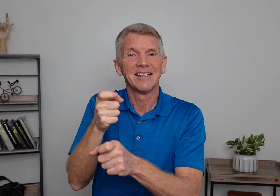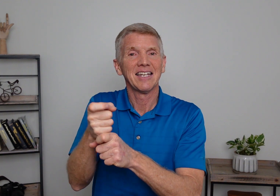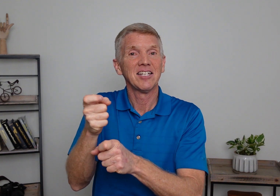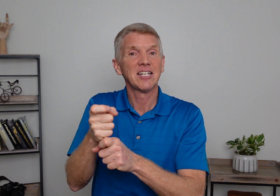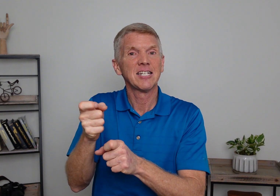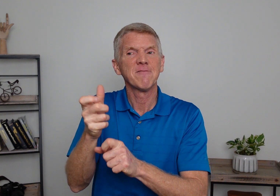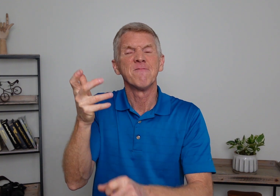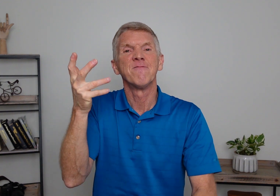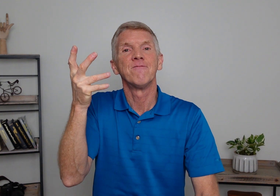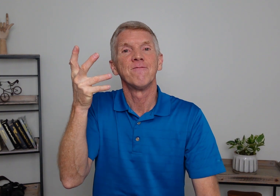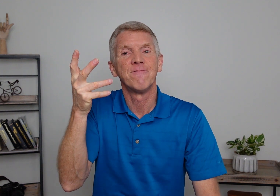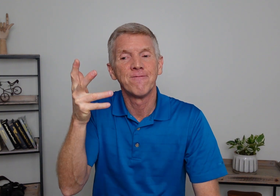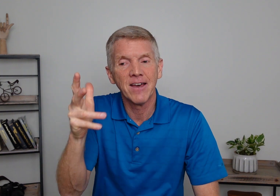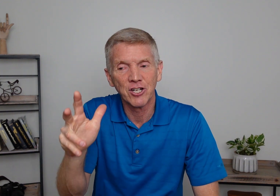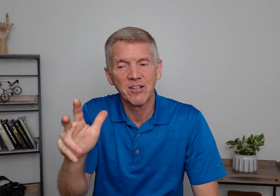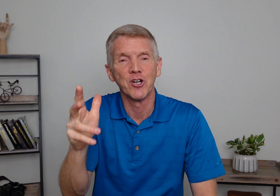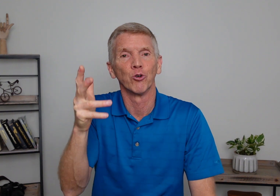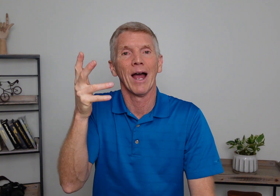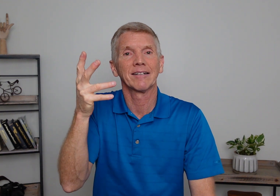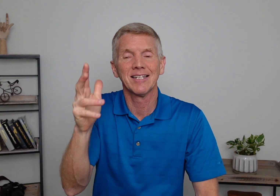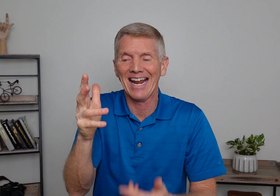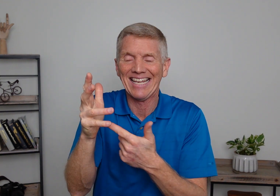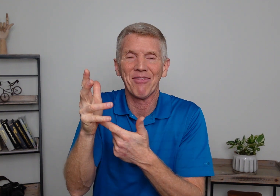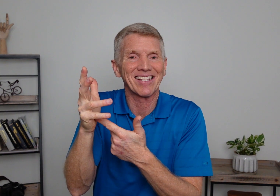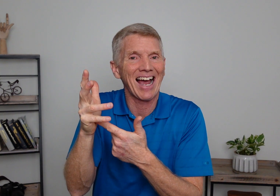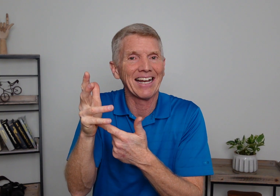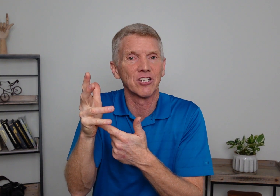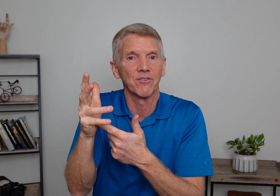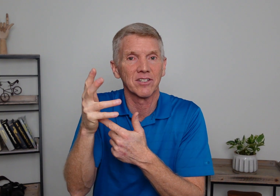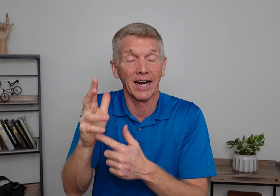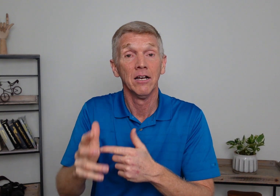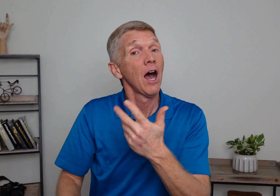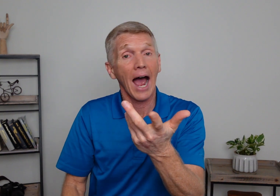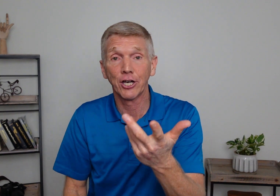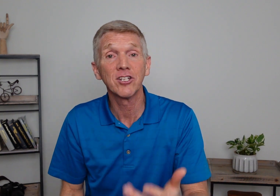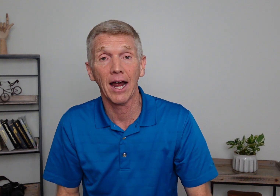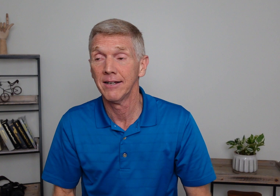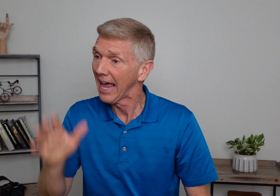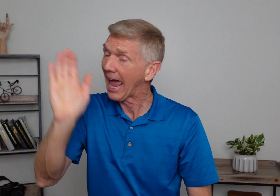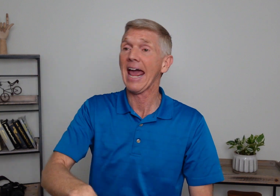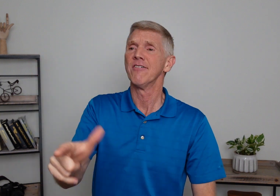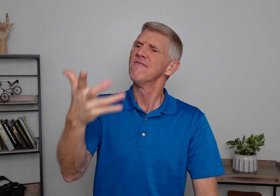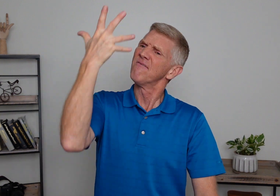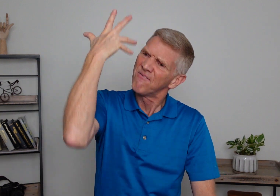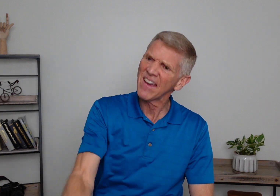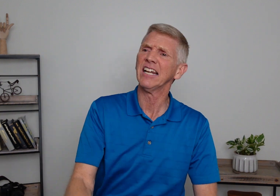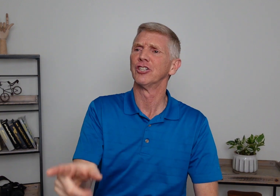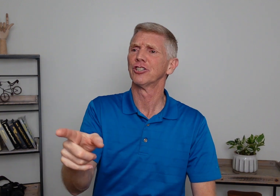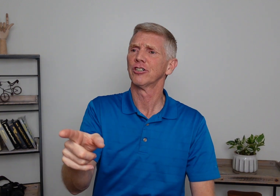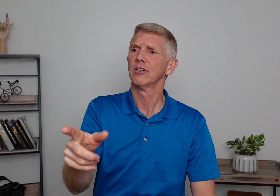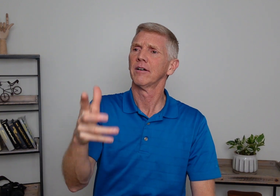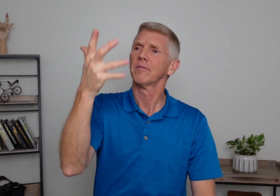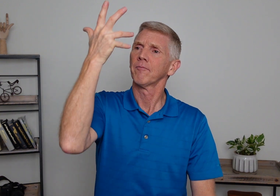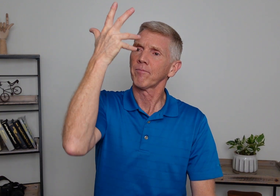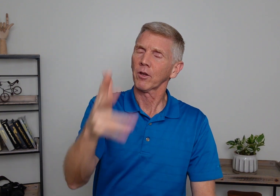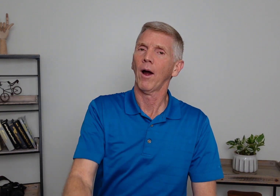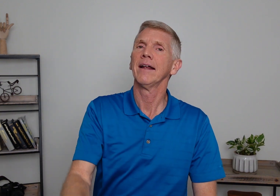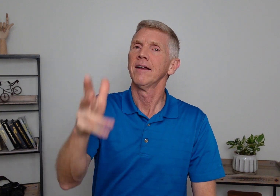Tease, finish. See the directness and again the tightness of the sign. I could sign, hey, finish. Right?